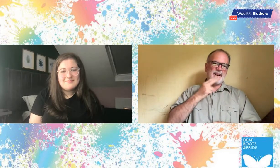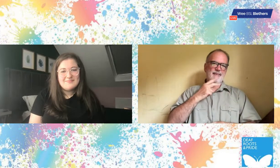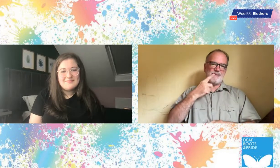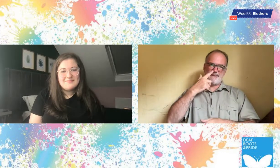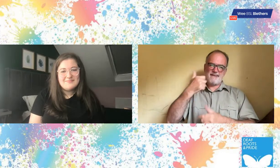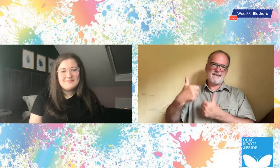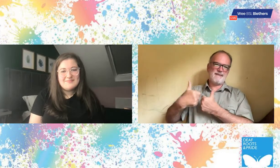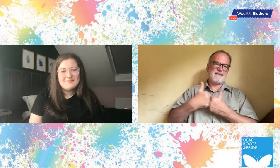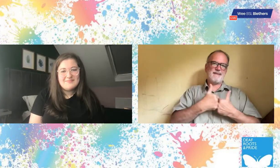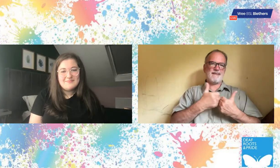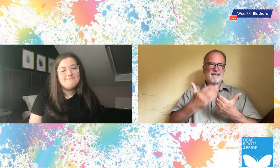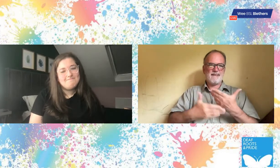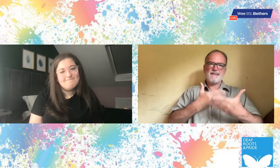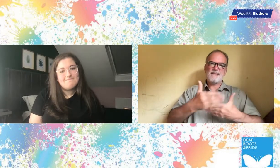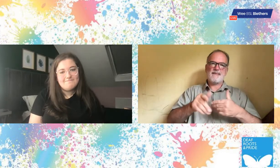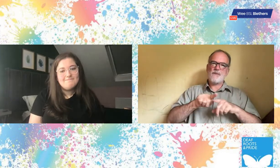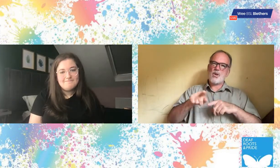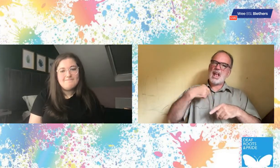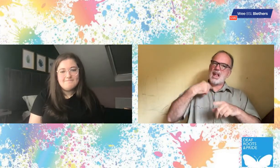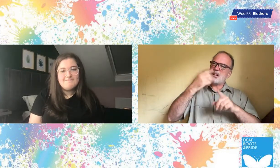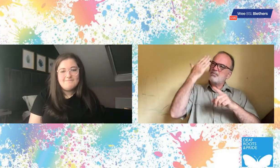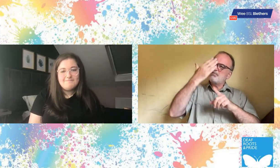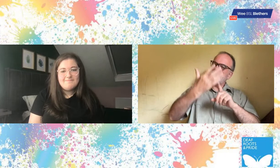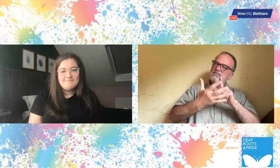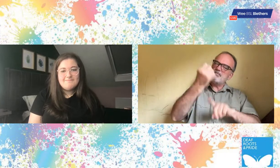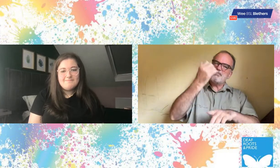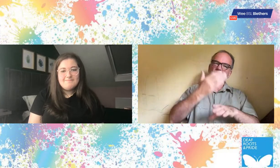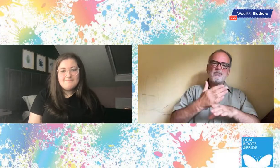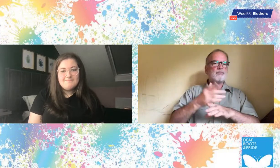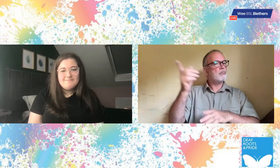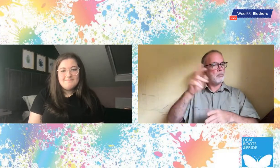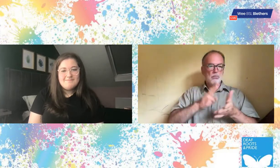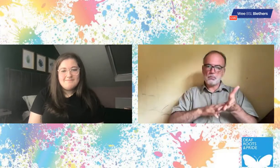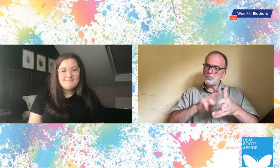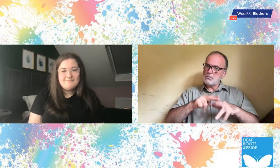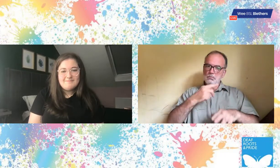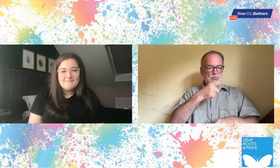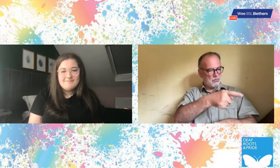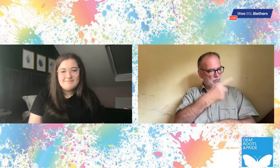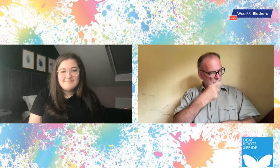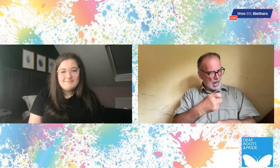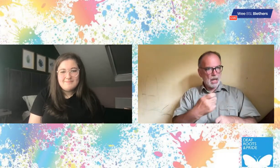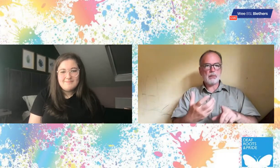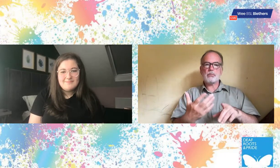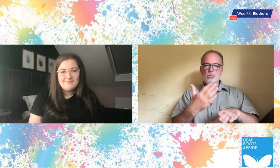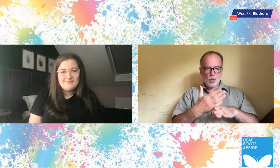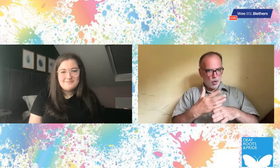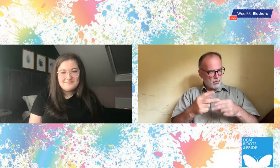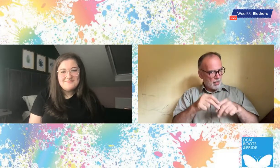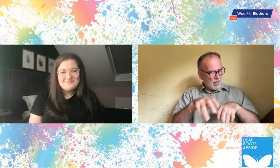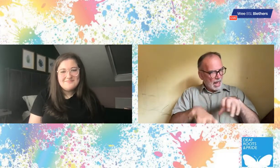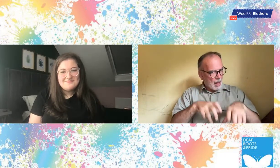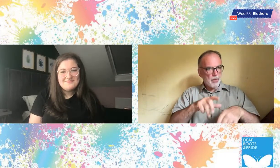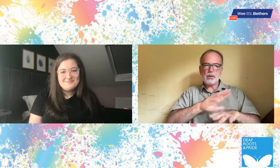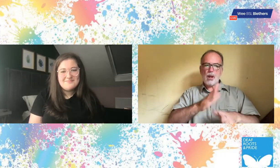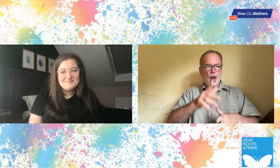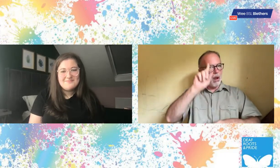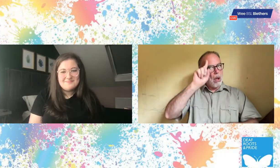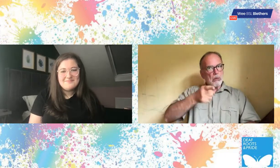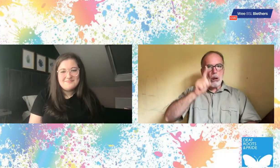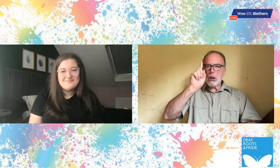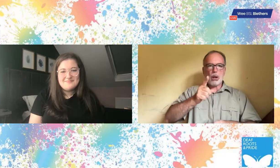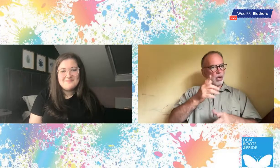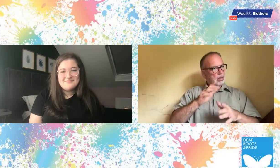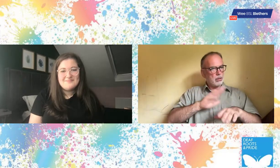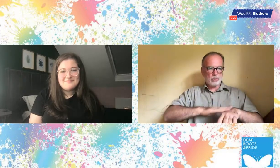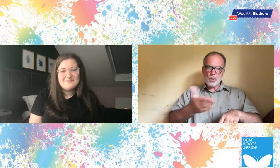were incredibly supportive. I'm really lucky I had a deaf family, so everybody was really supportive. And whatever I dreamt about,